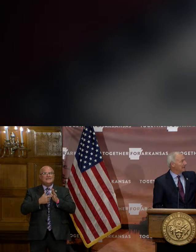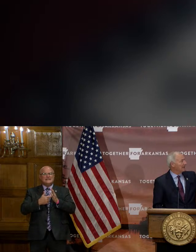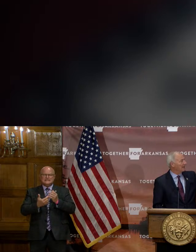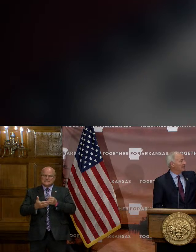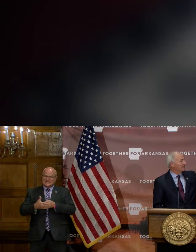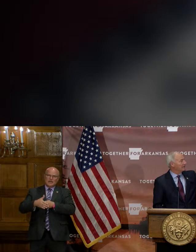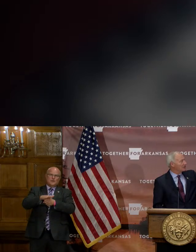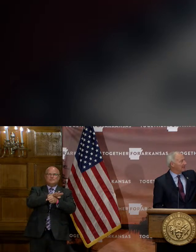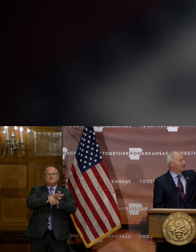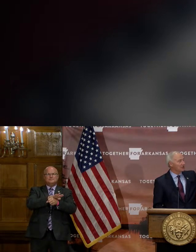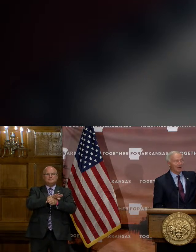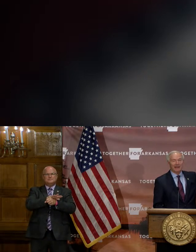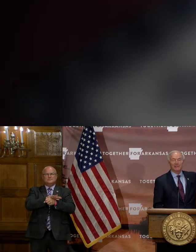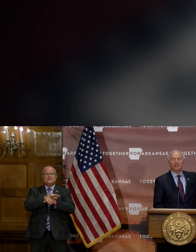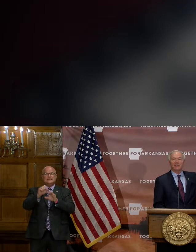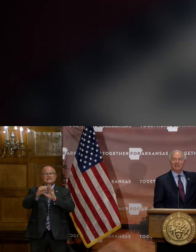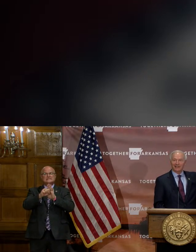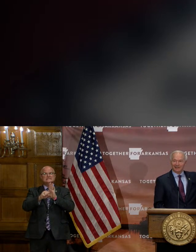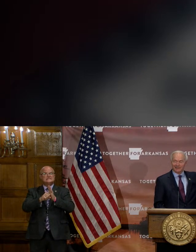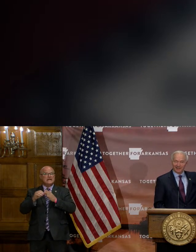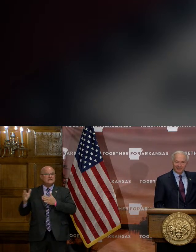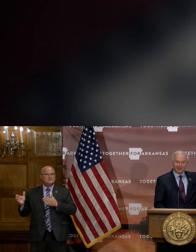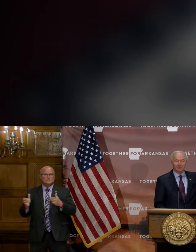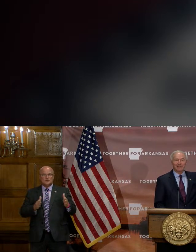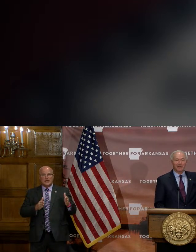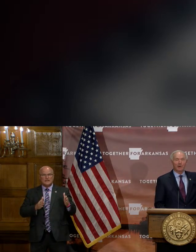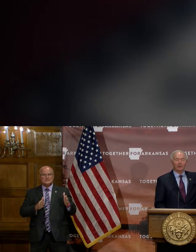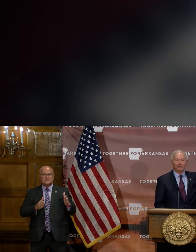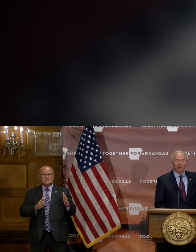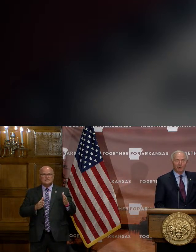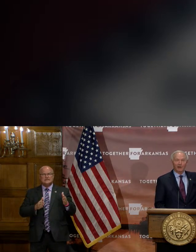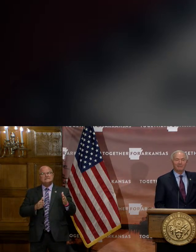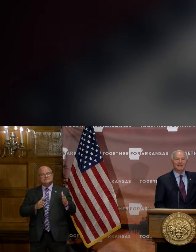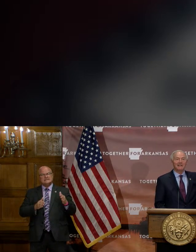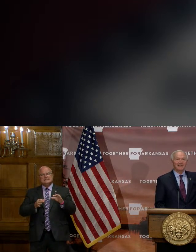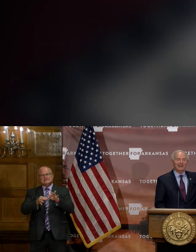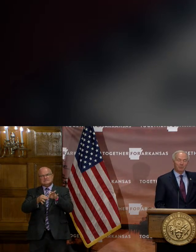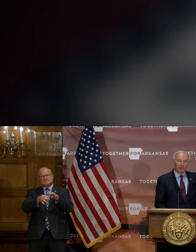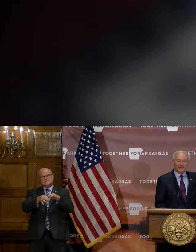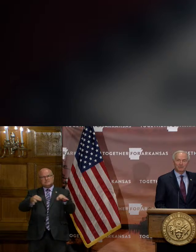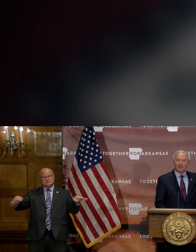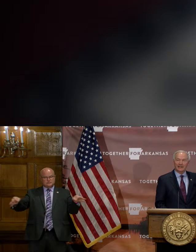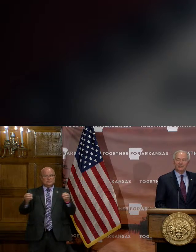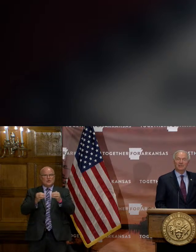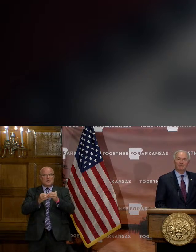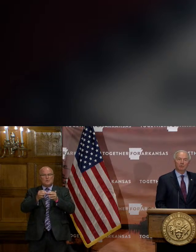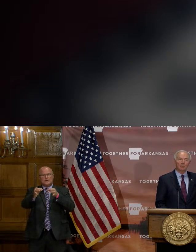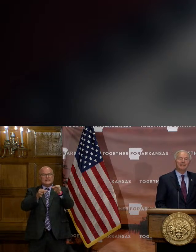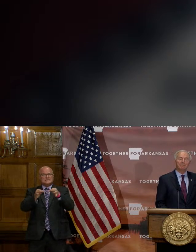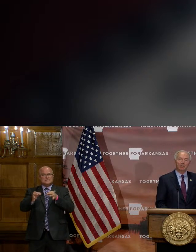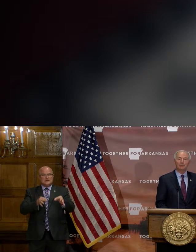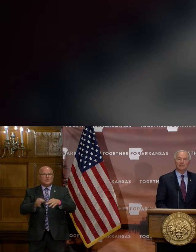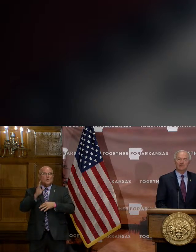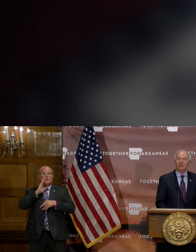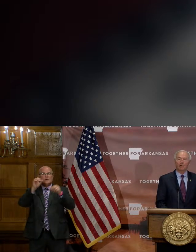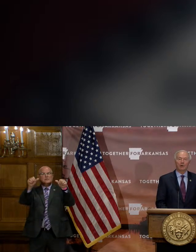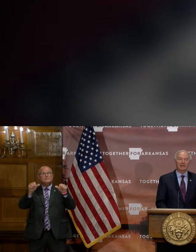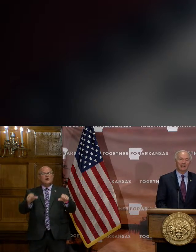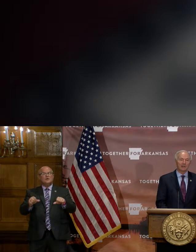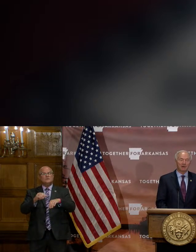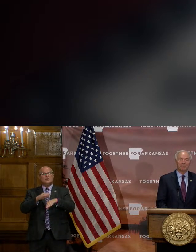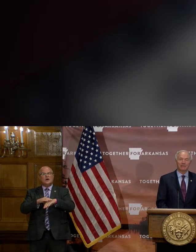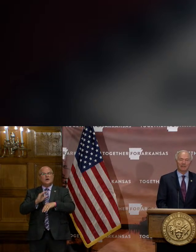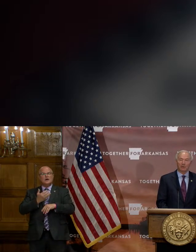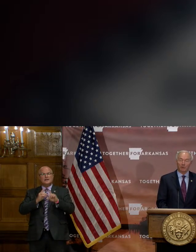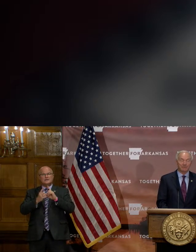complete state strategy in a little bit longer form, more explanation, will be posted